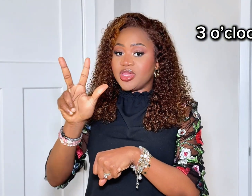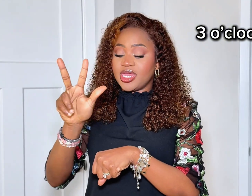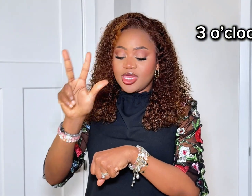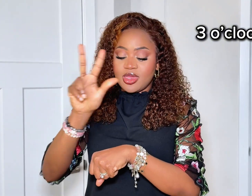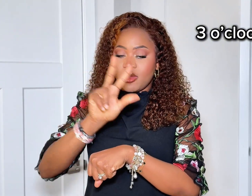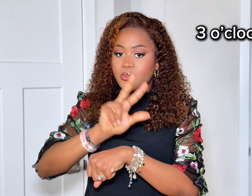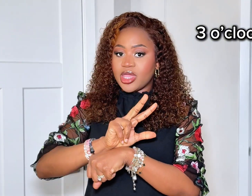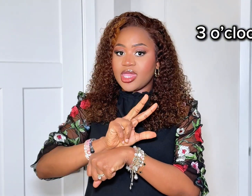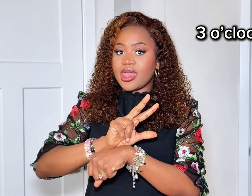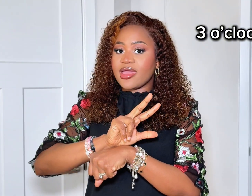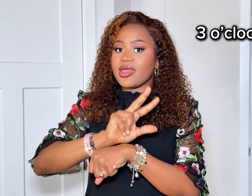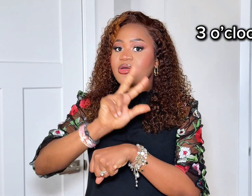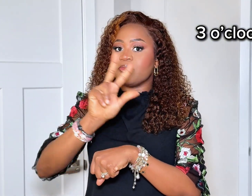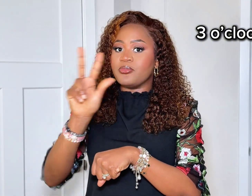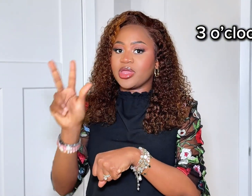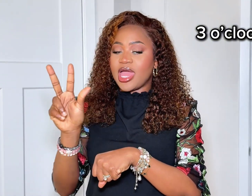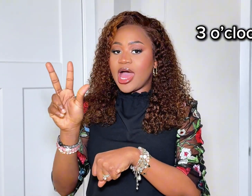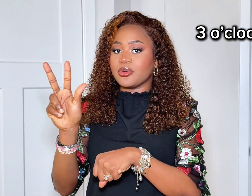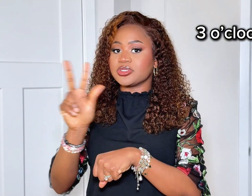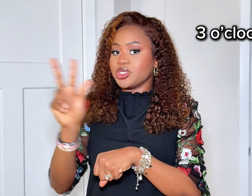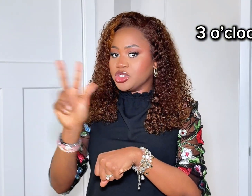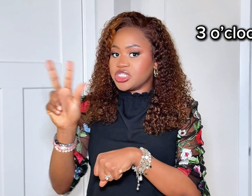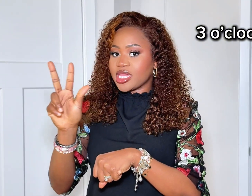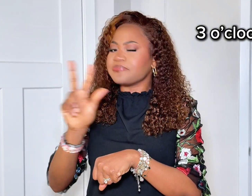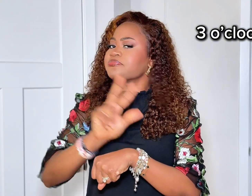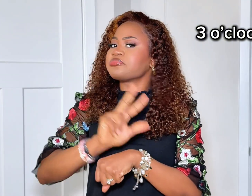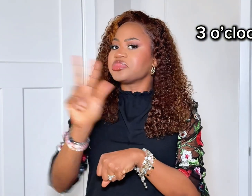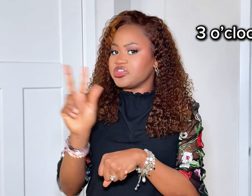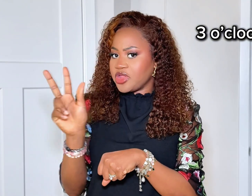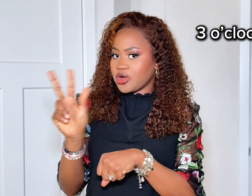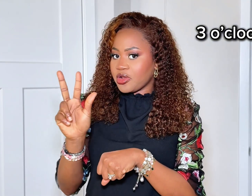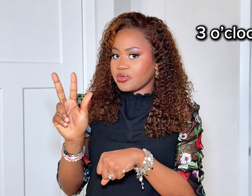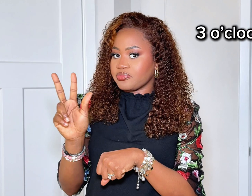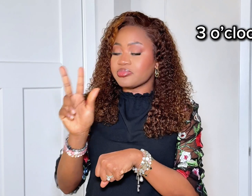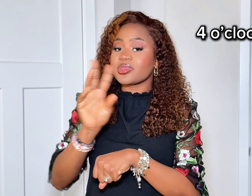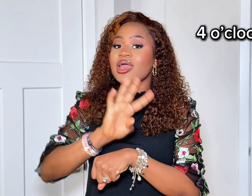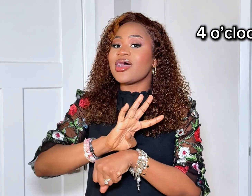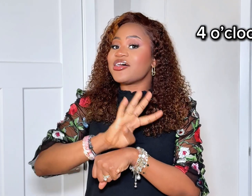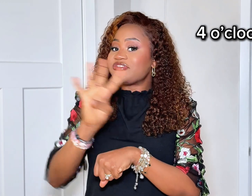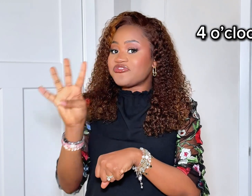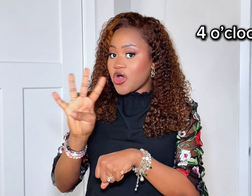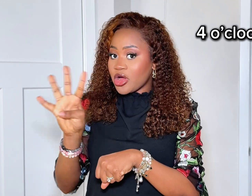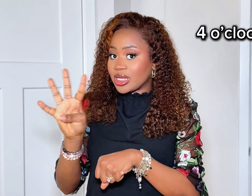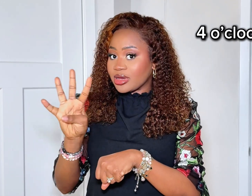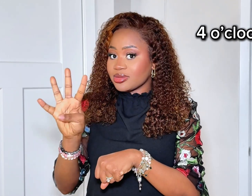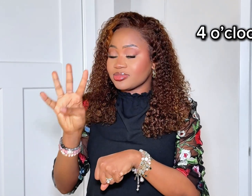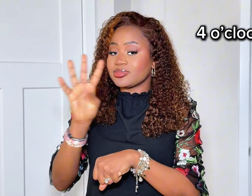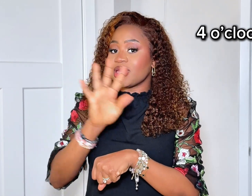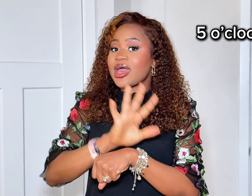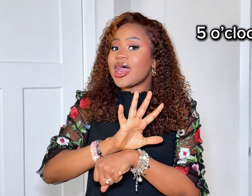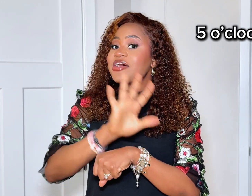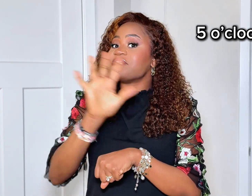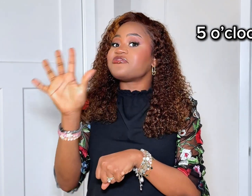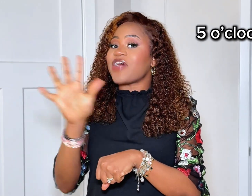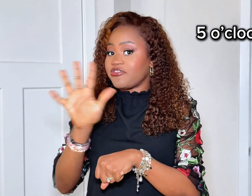3. Bring it here. Bring it out. You shake it. 3 o'clock. 4 o'clock. 5